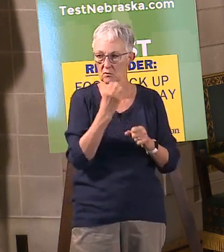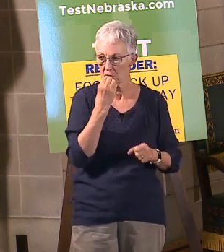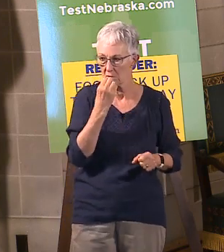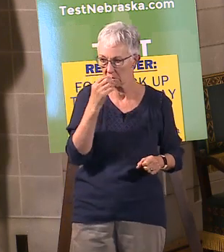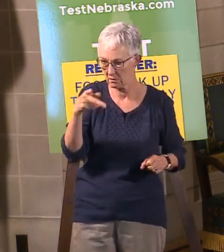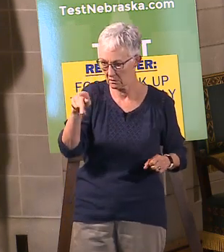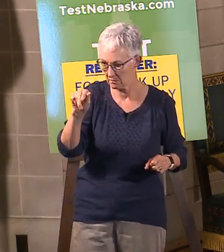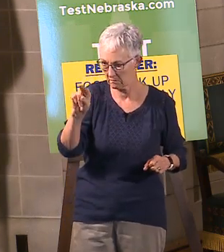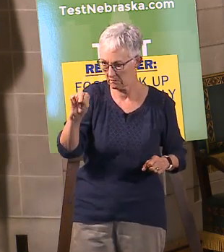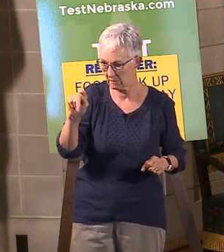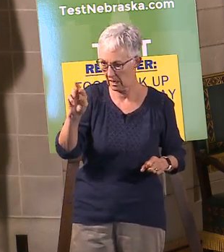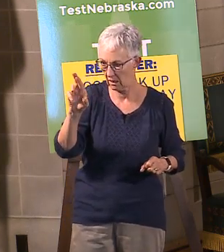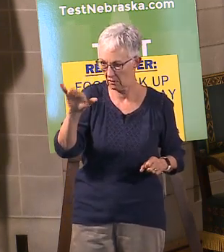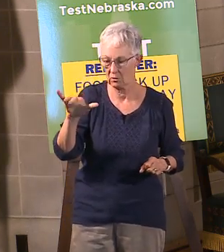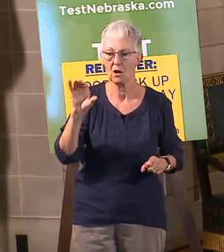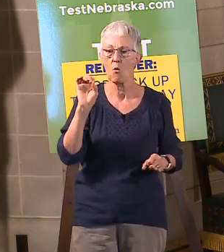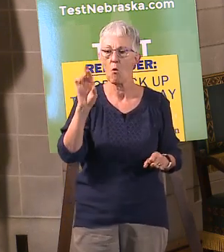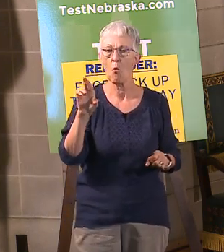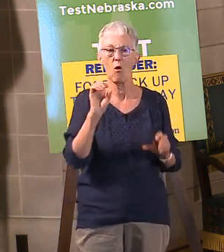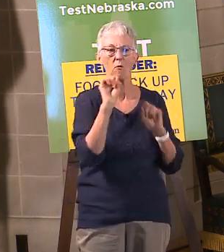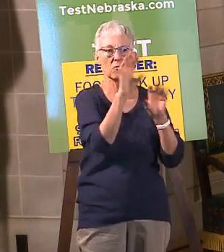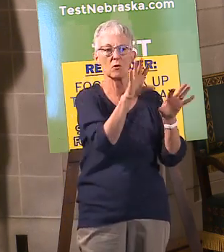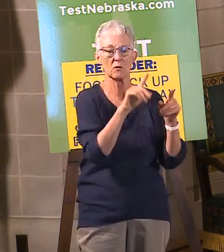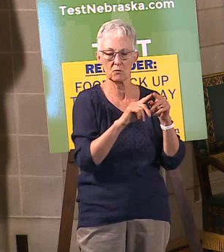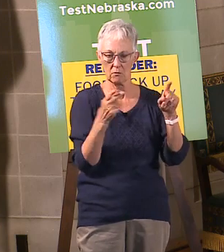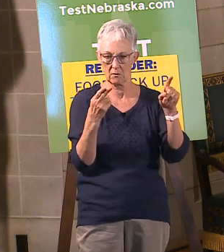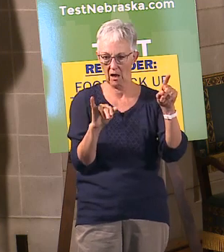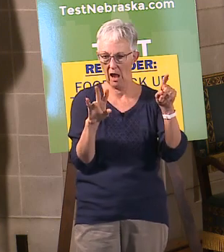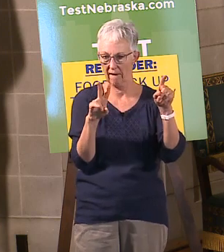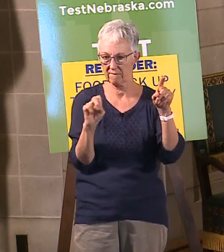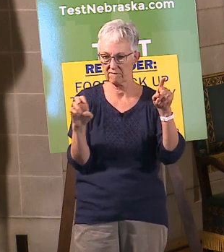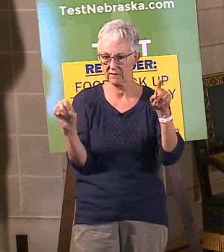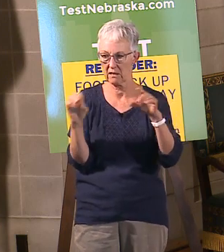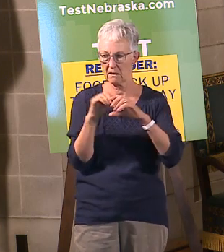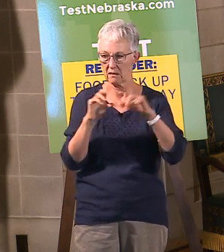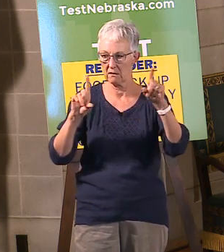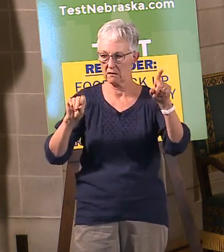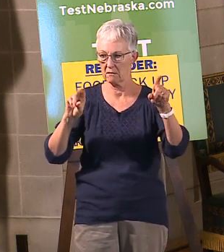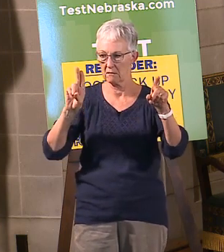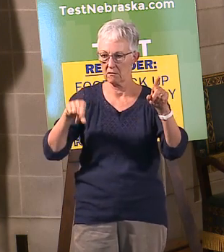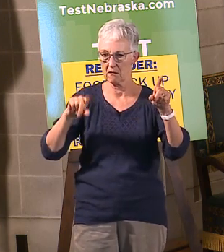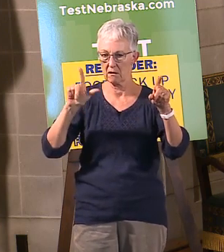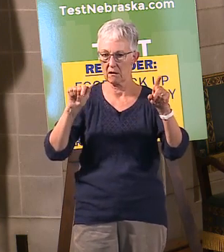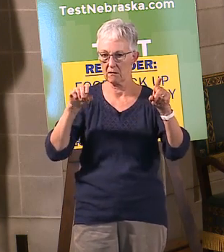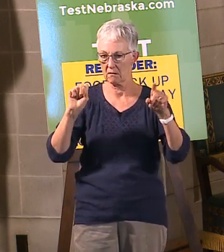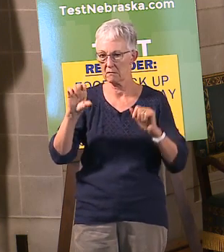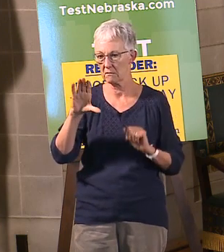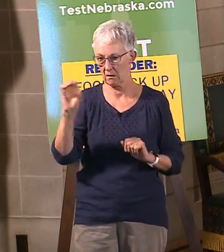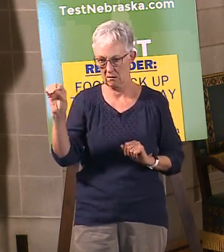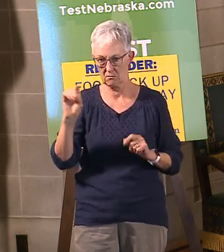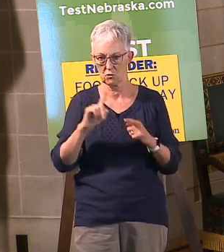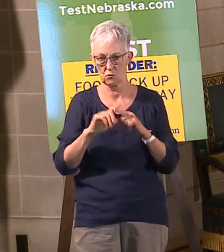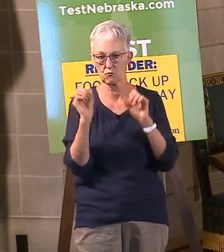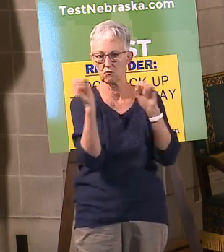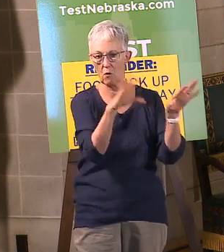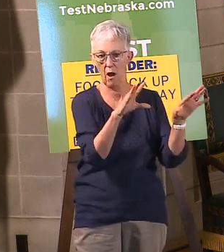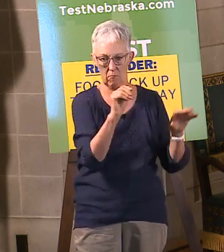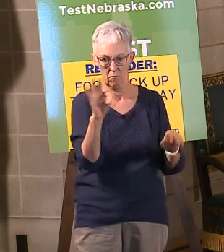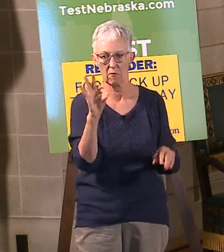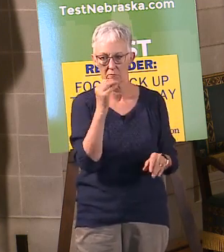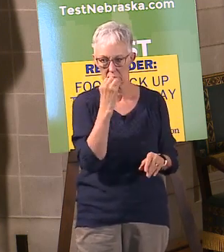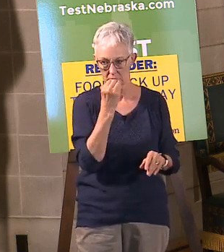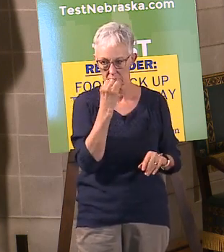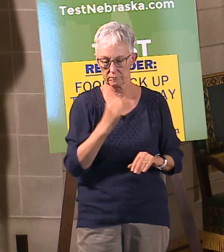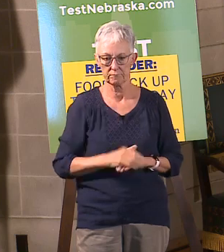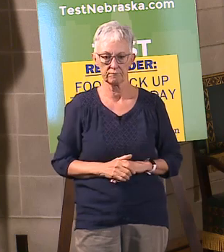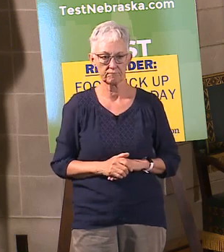back to the Warner truck at one of those 5 locations in Douglas County, and make sure that they keep social distancing and drop those items off.